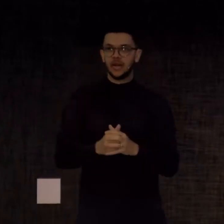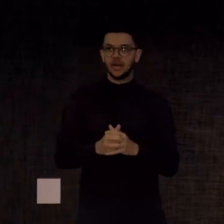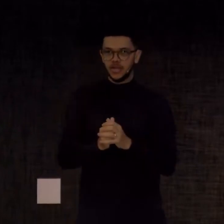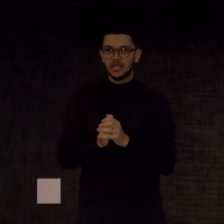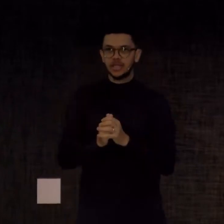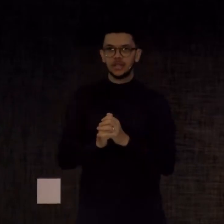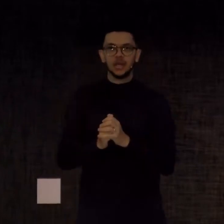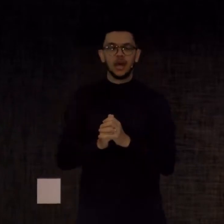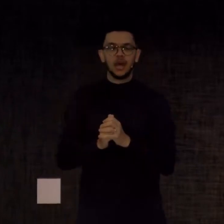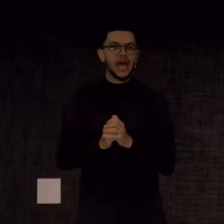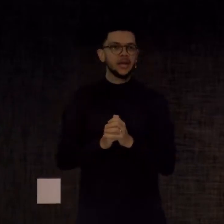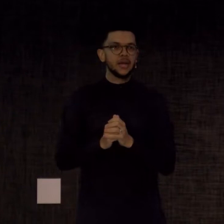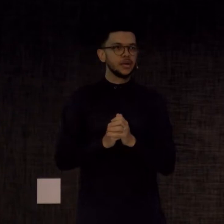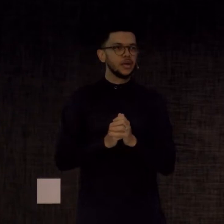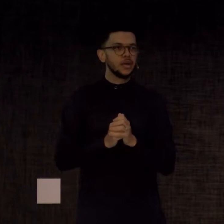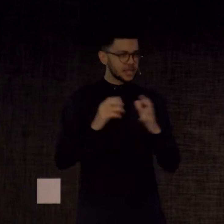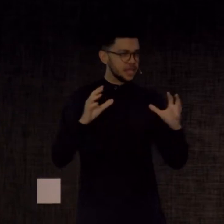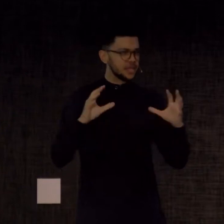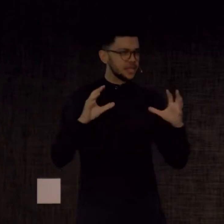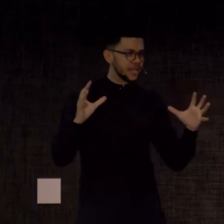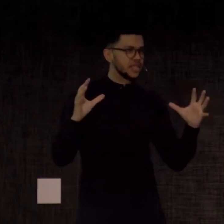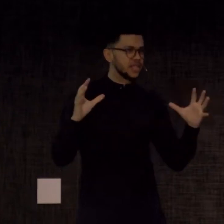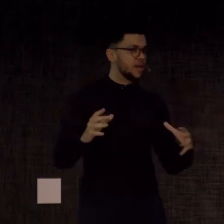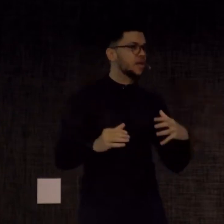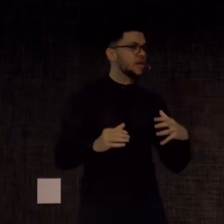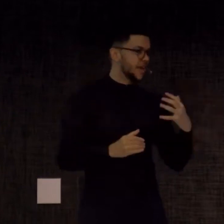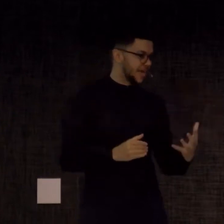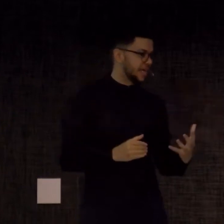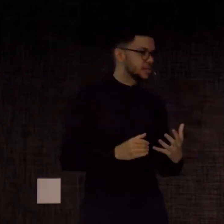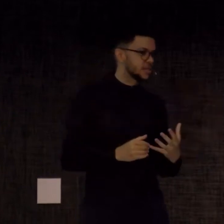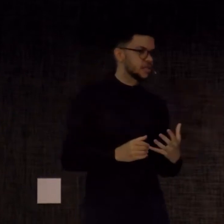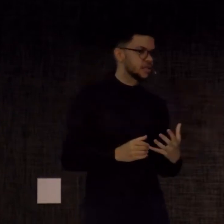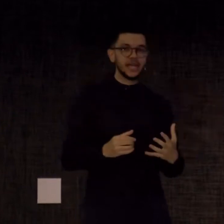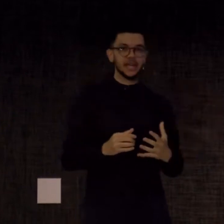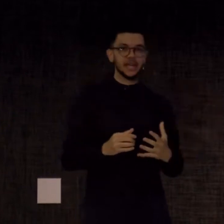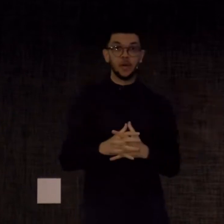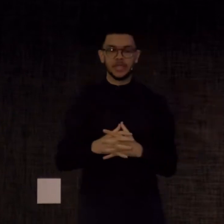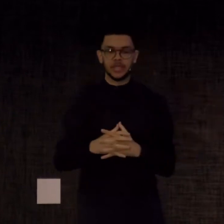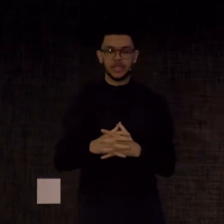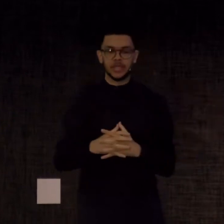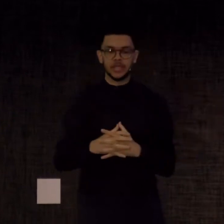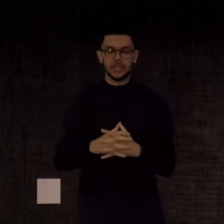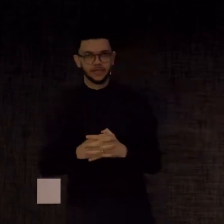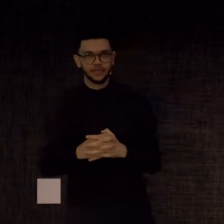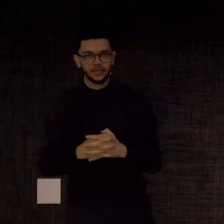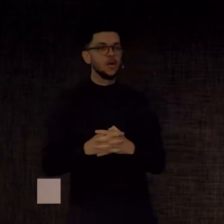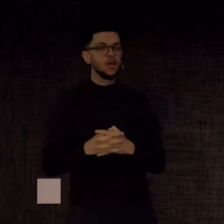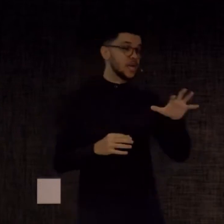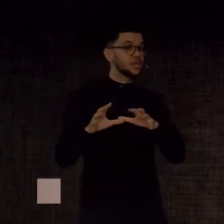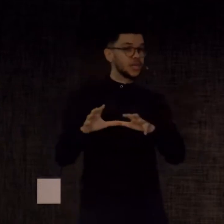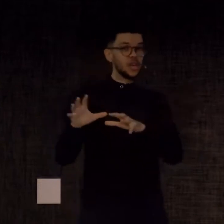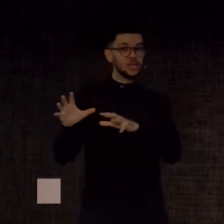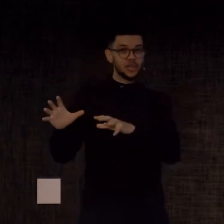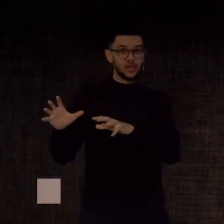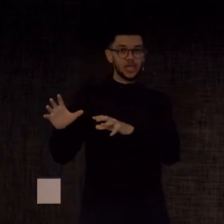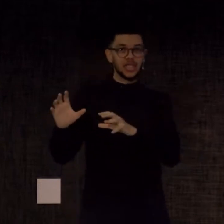beyond our noses and gets us to think deeper than the headlines at any given moment. What I'm excited about